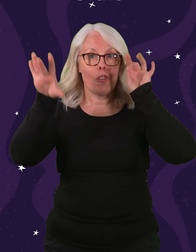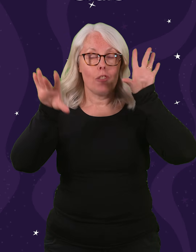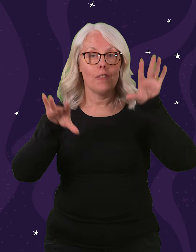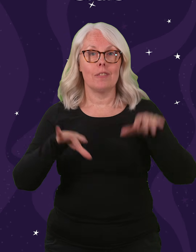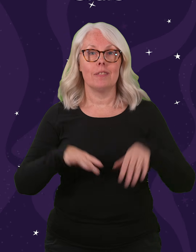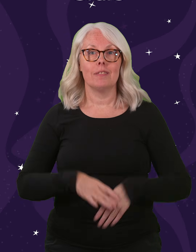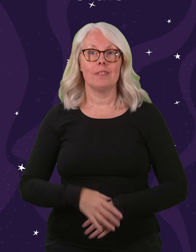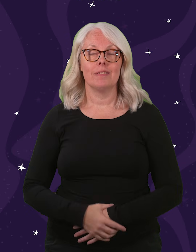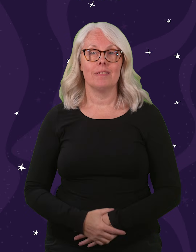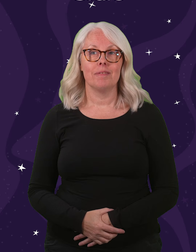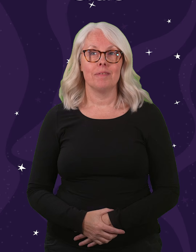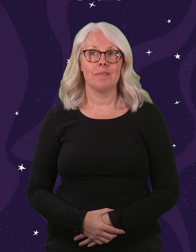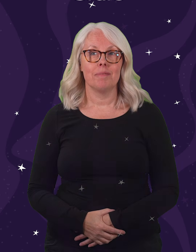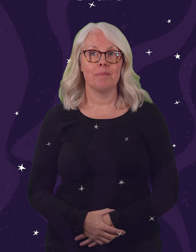sêr,